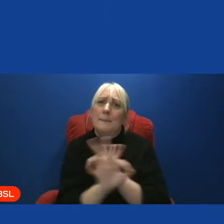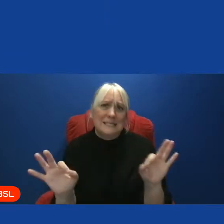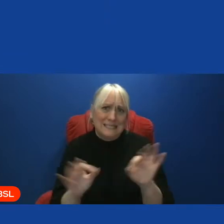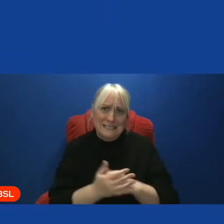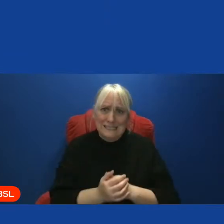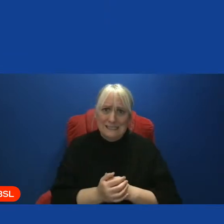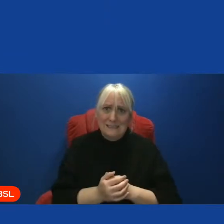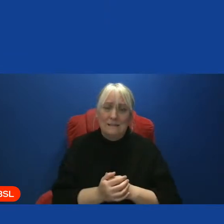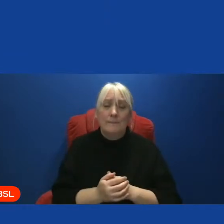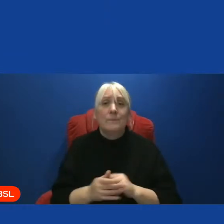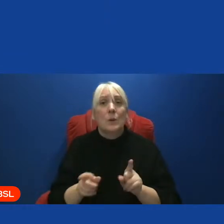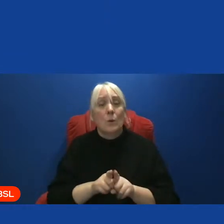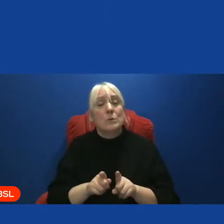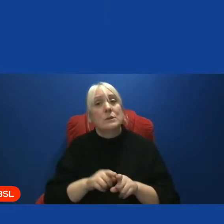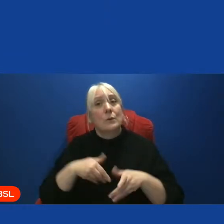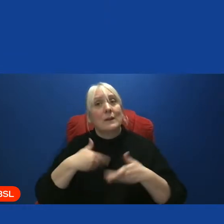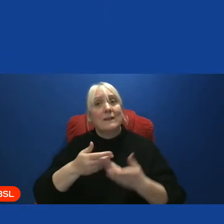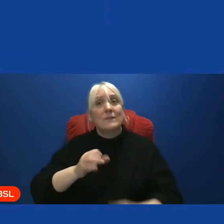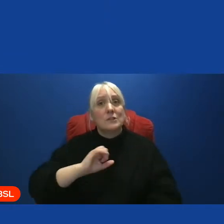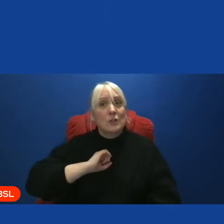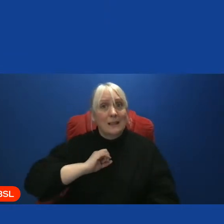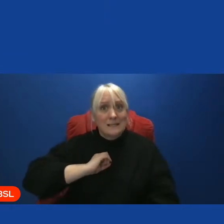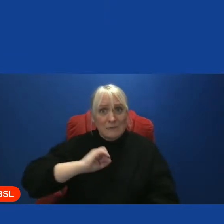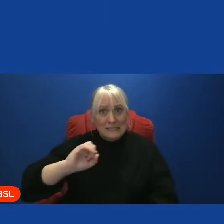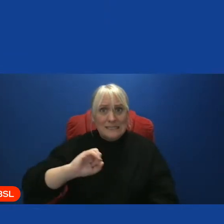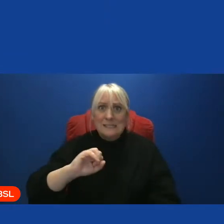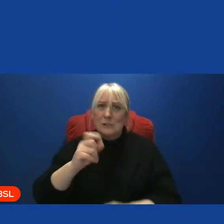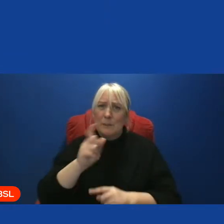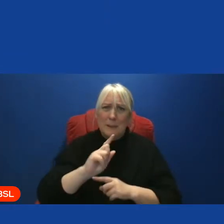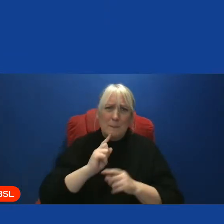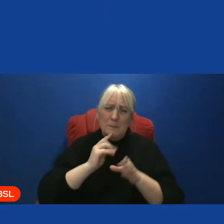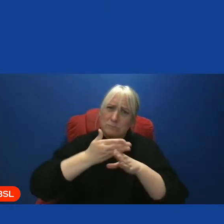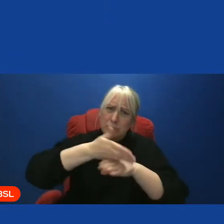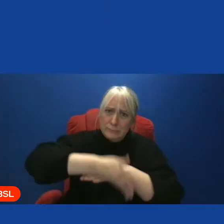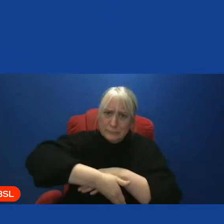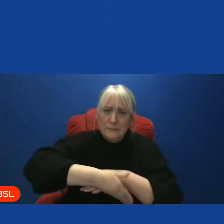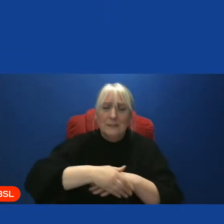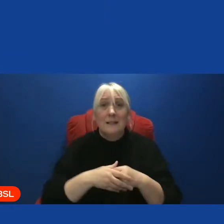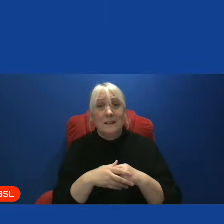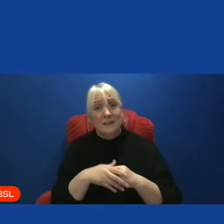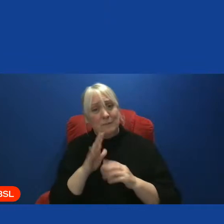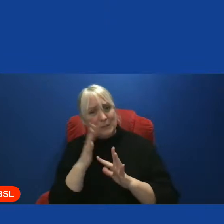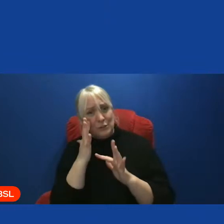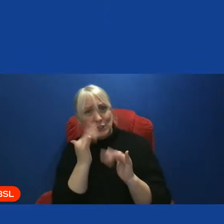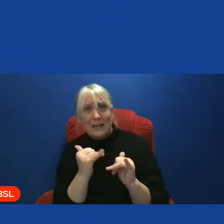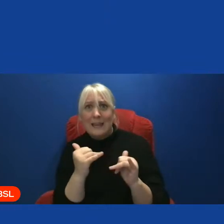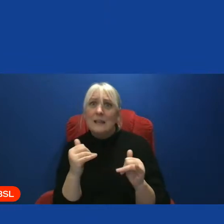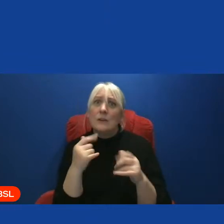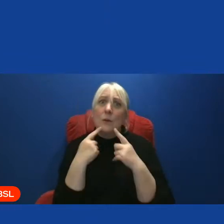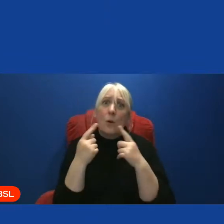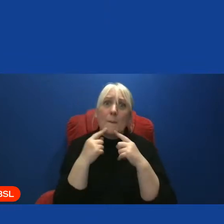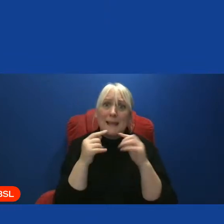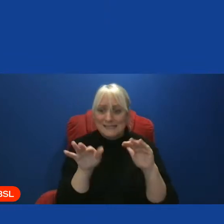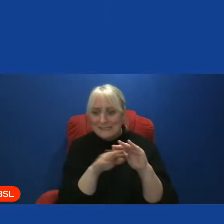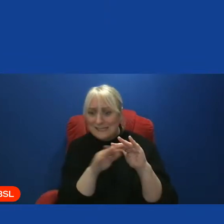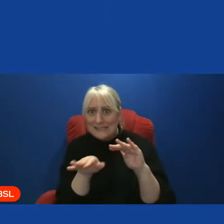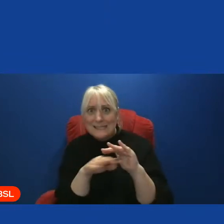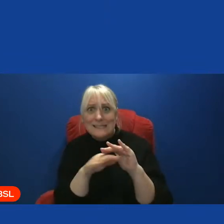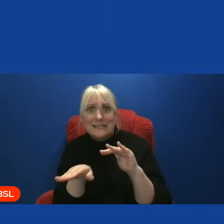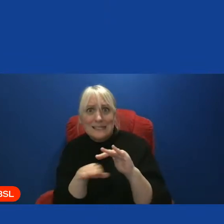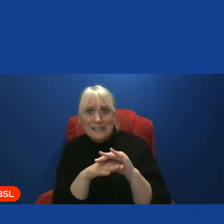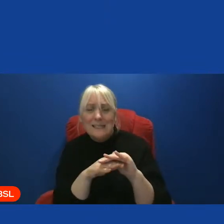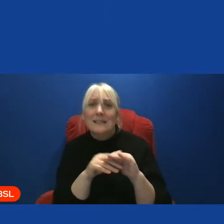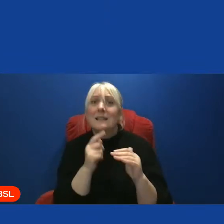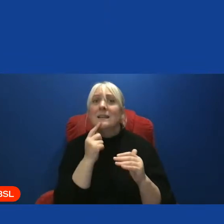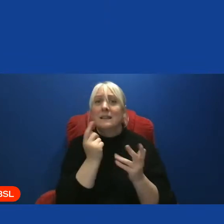send solidarity to those who are already going above and beyond. I've been looking in the comments whilst waiting to come on. There are